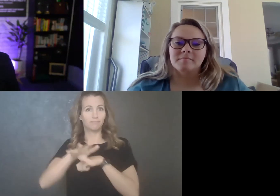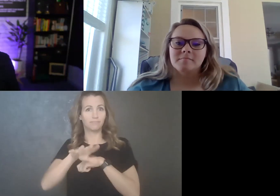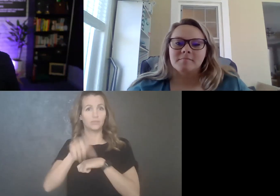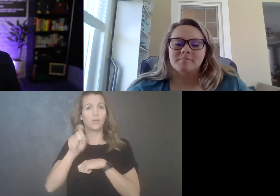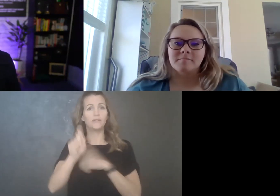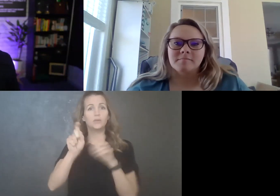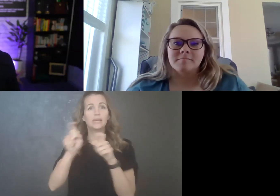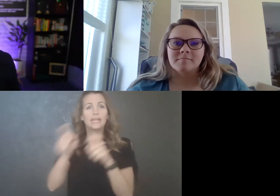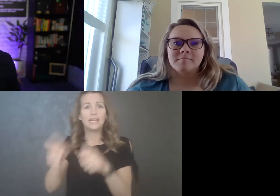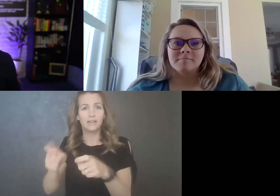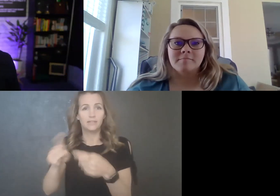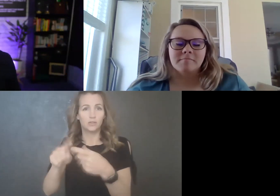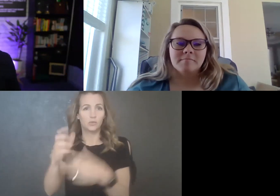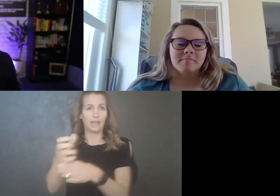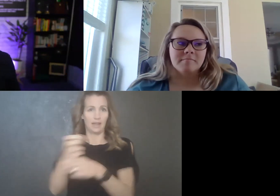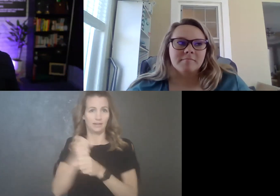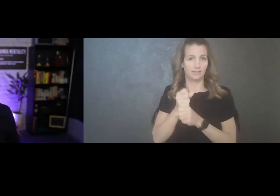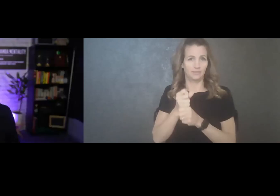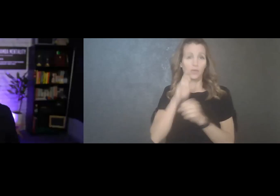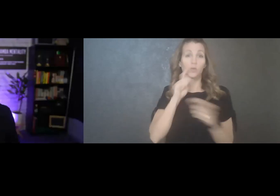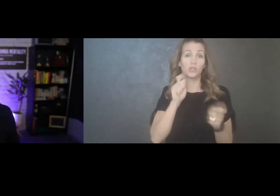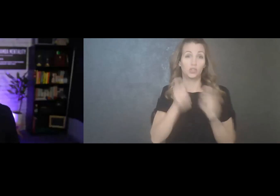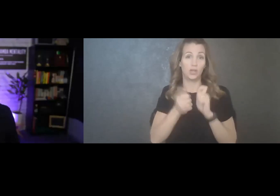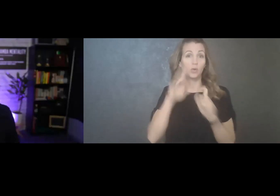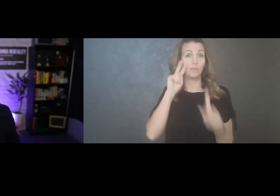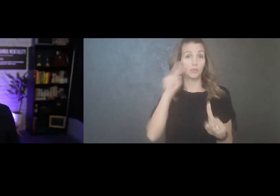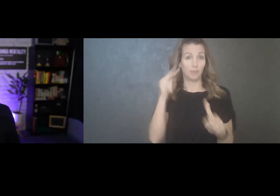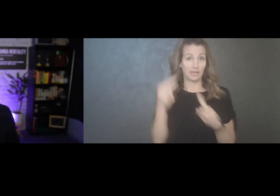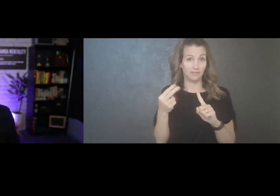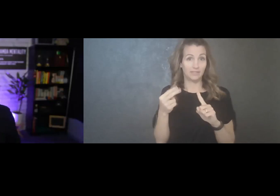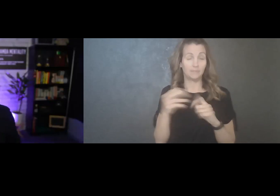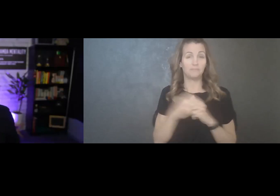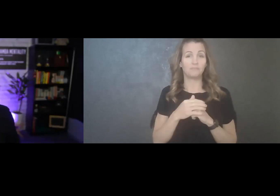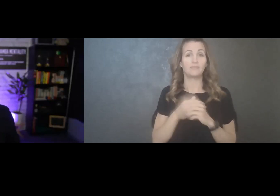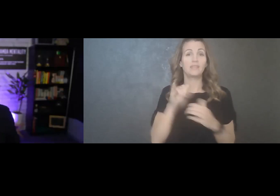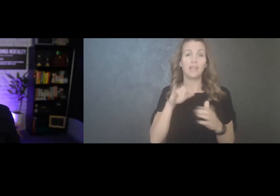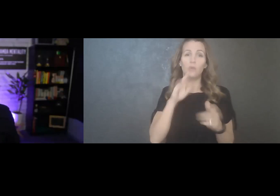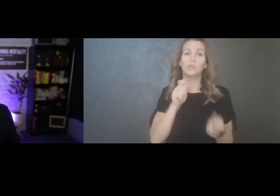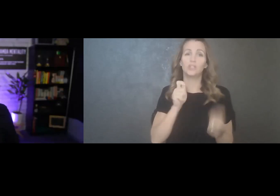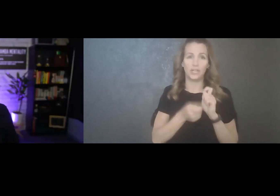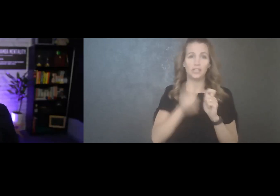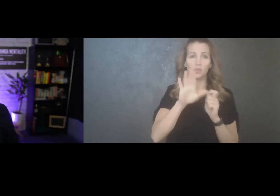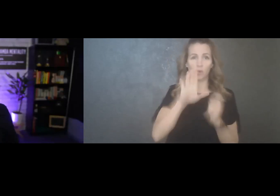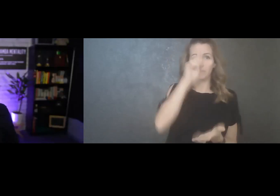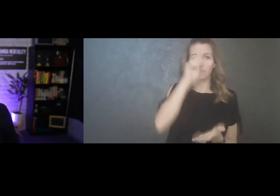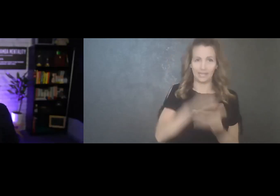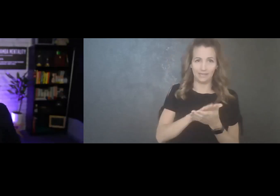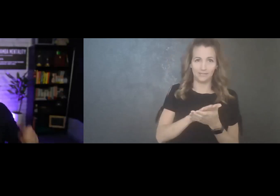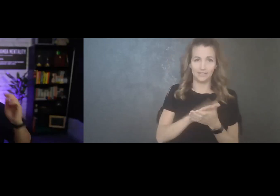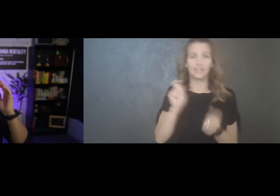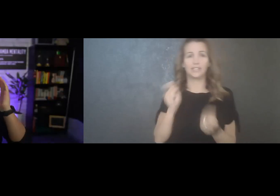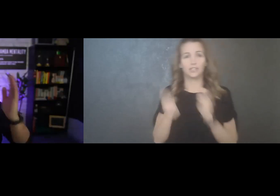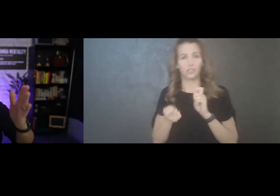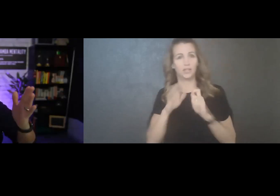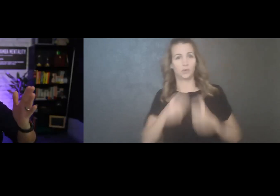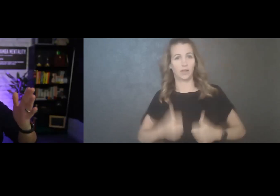people. That's going to change your perspective. When you take in those perspectives, that's going to change your beliefs and ultimately change your life. If you